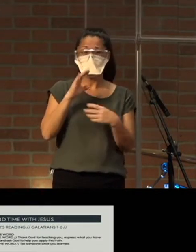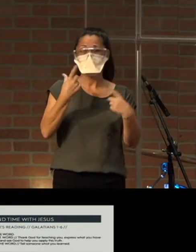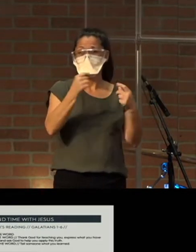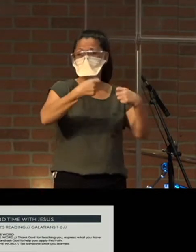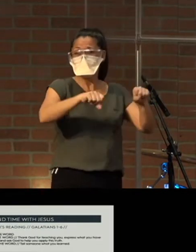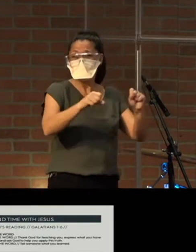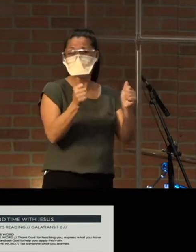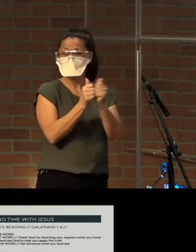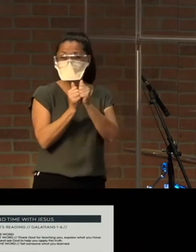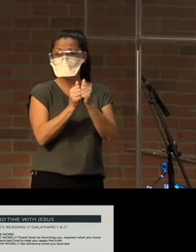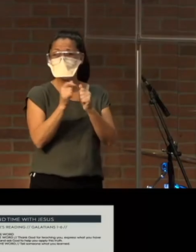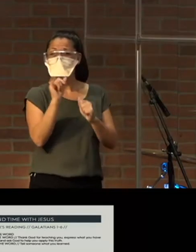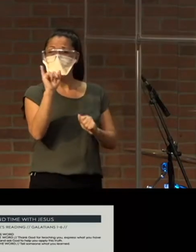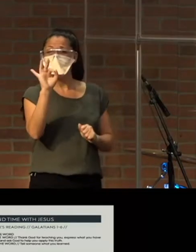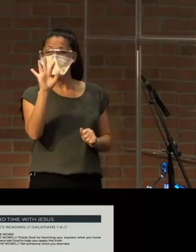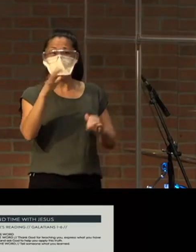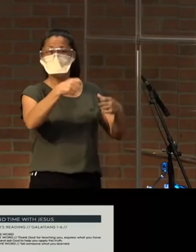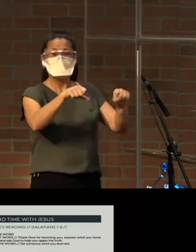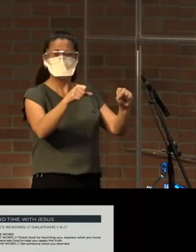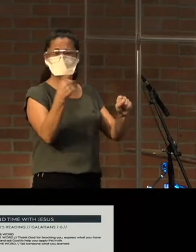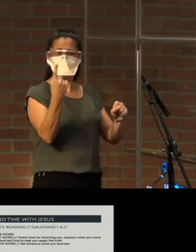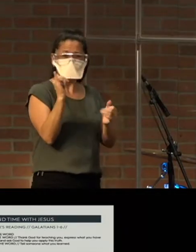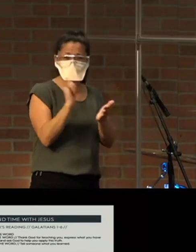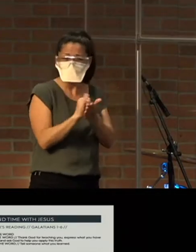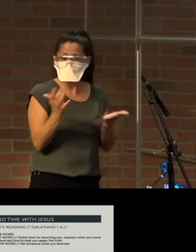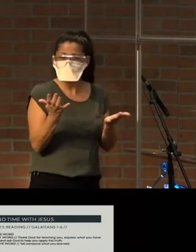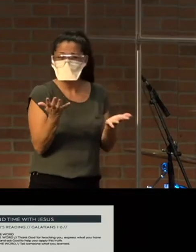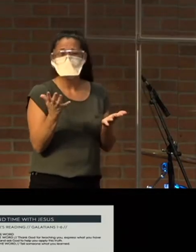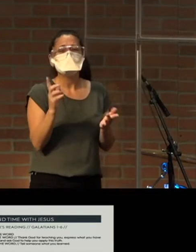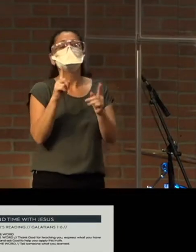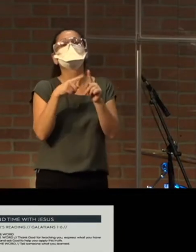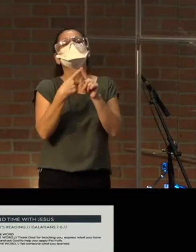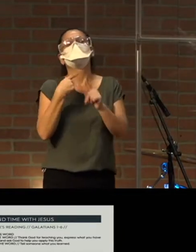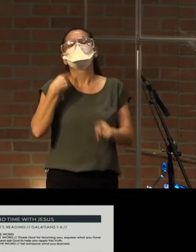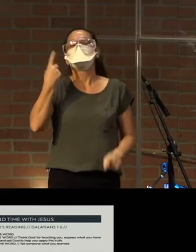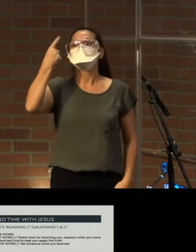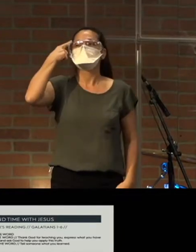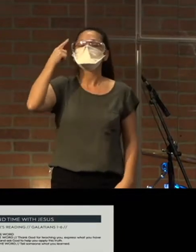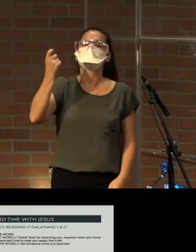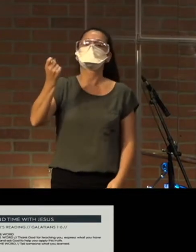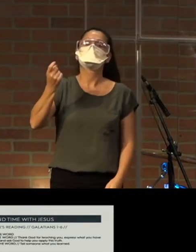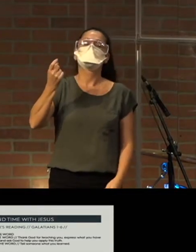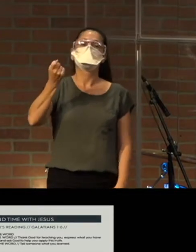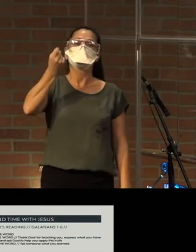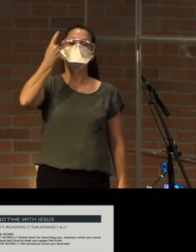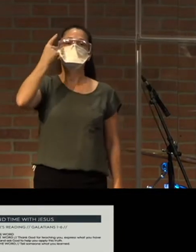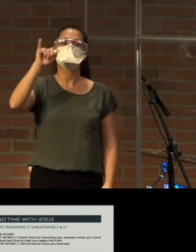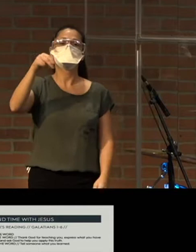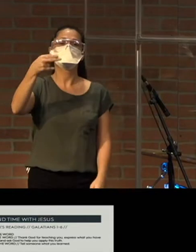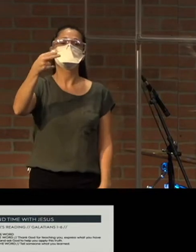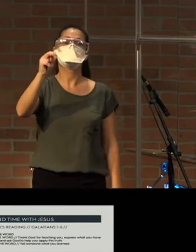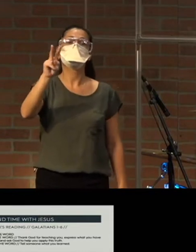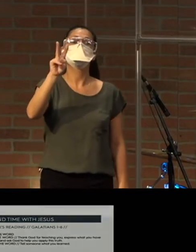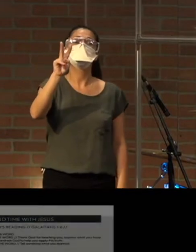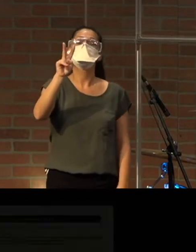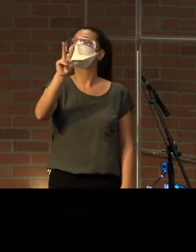motorcycles together up I-95, something like that. But then I rediscovered John 3:22, which